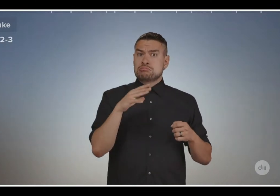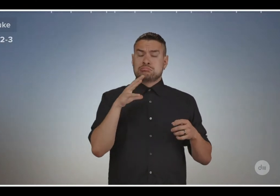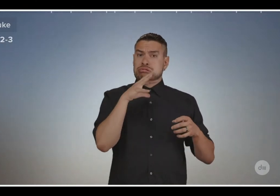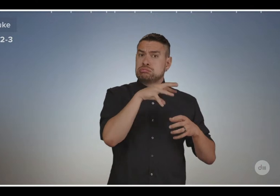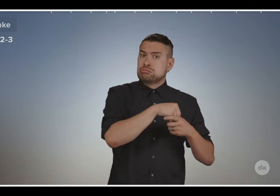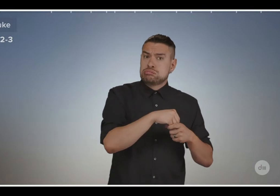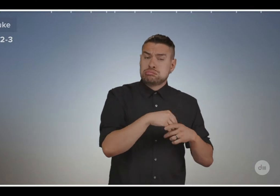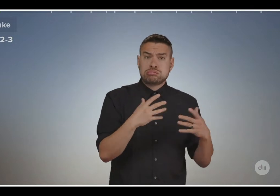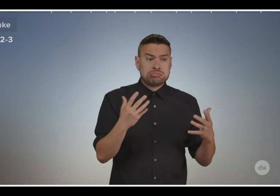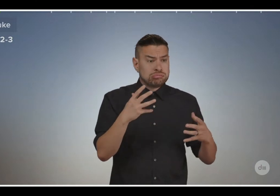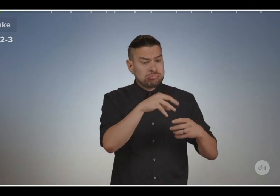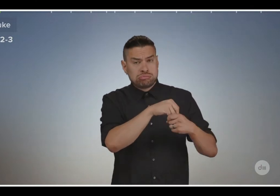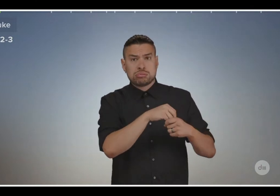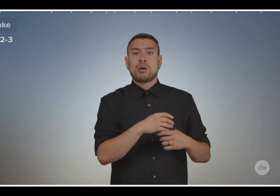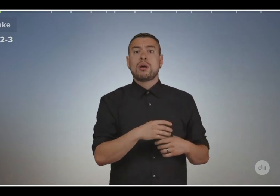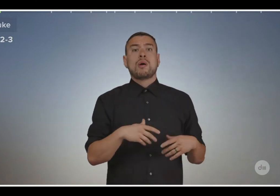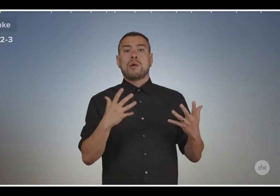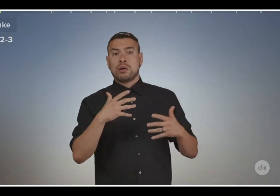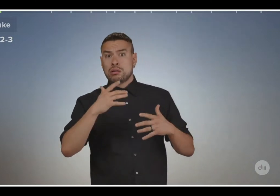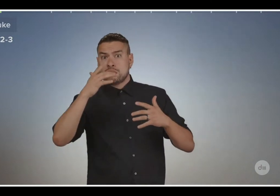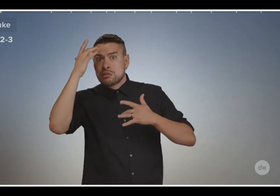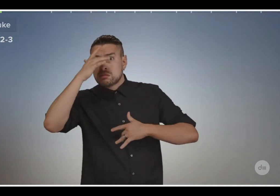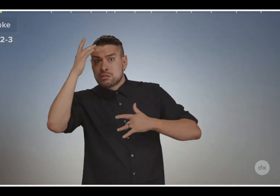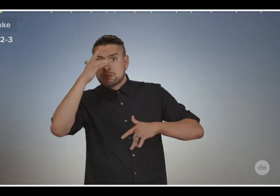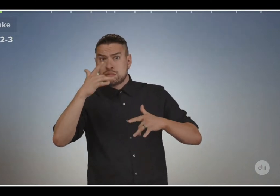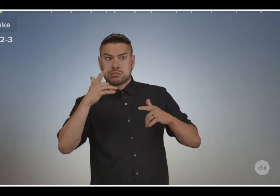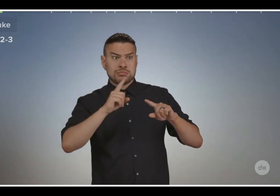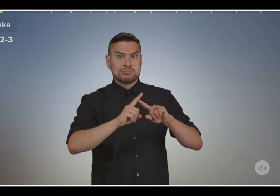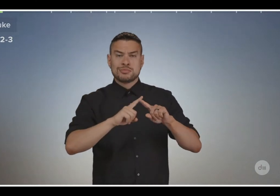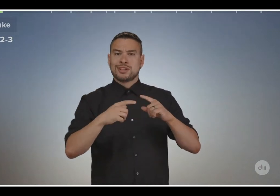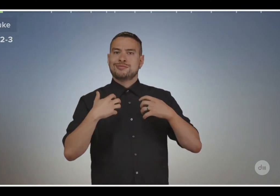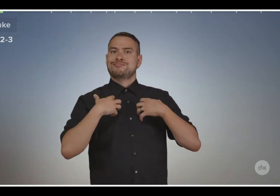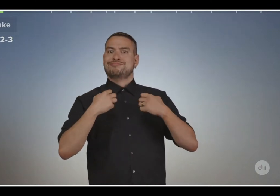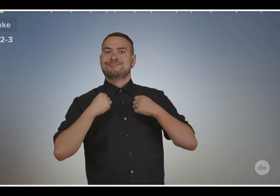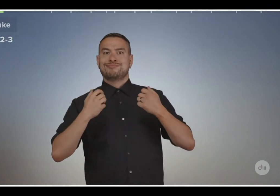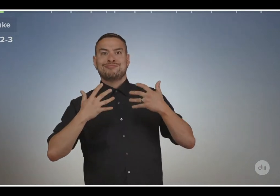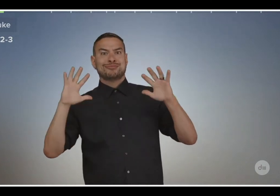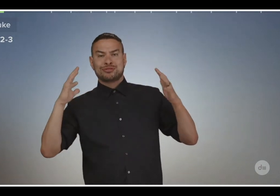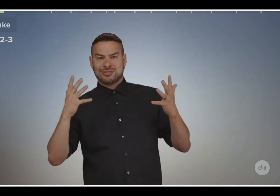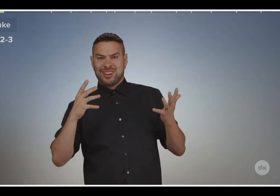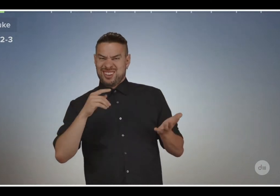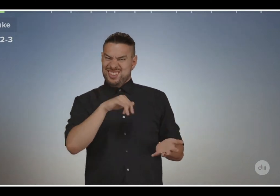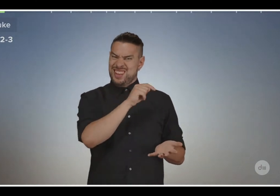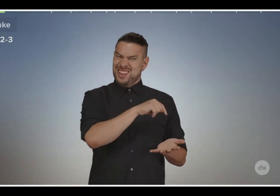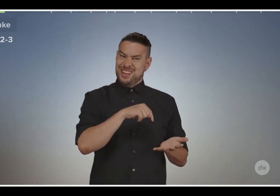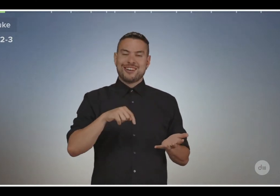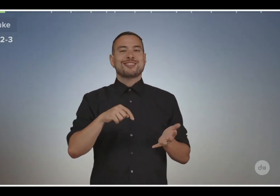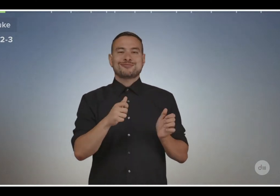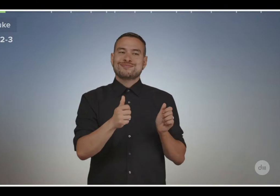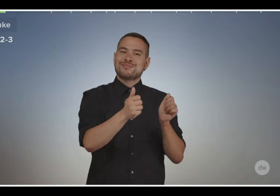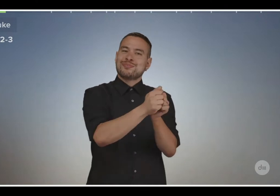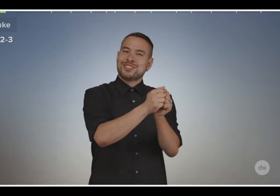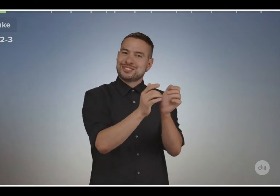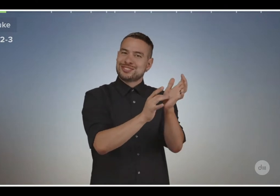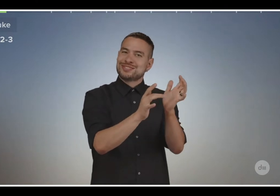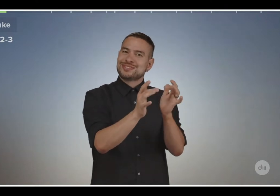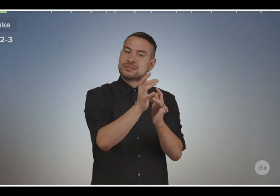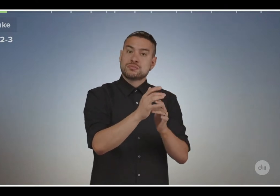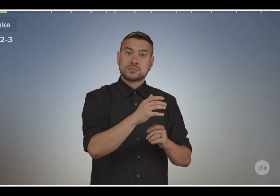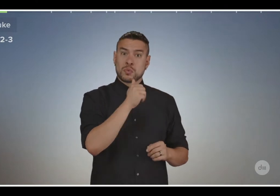him, and there also were some women with him. Jesus had healed these women of sicknesses and